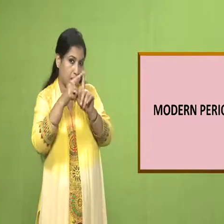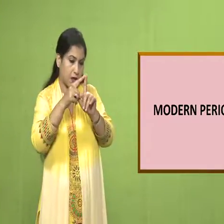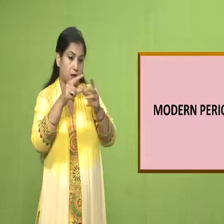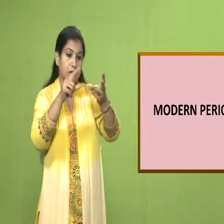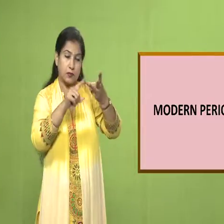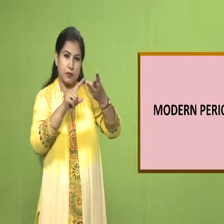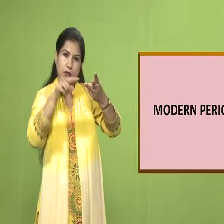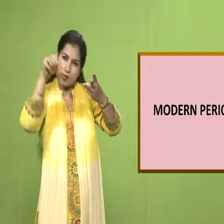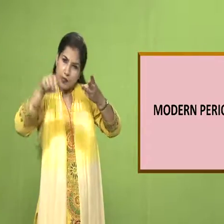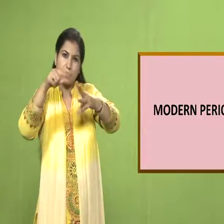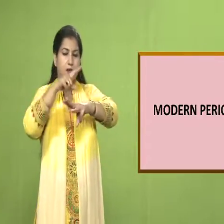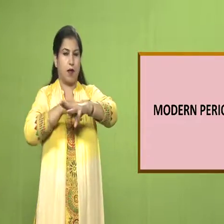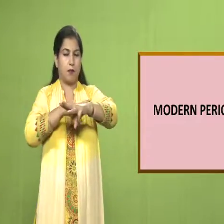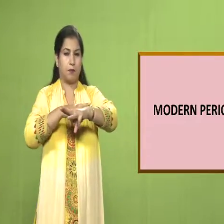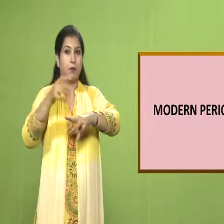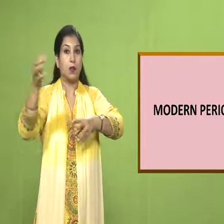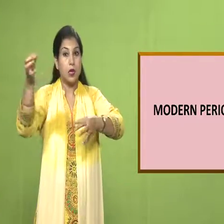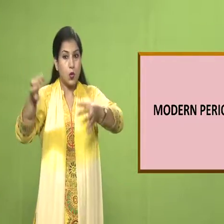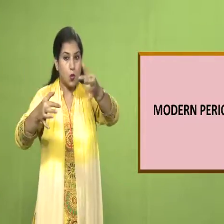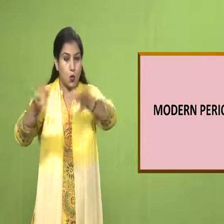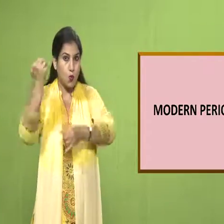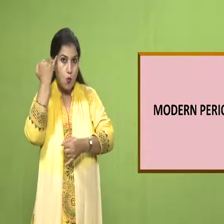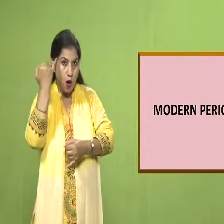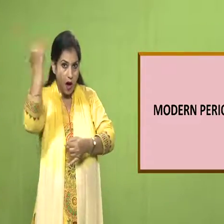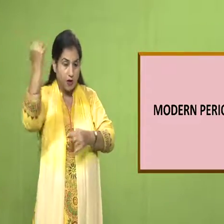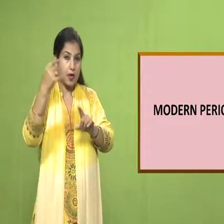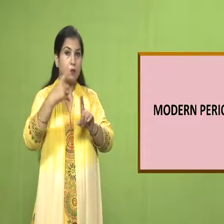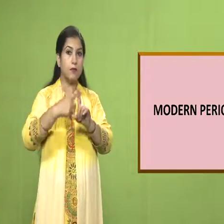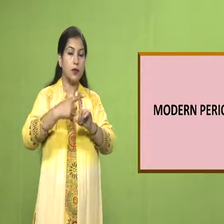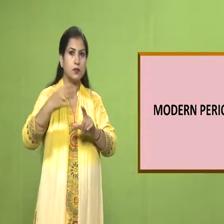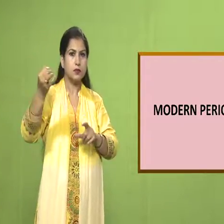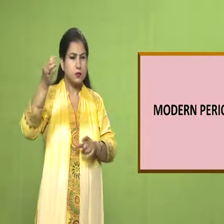That time, new ideas and concepts were formed